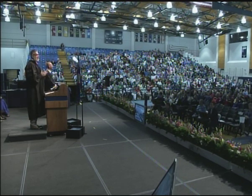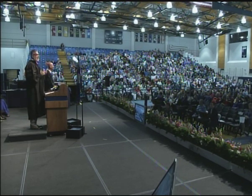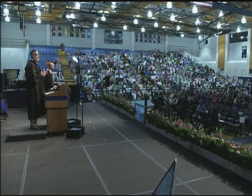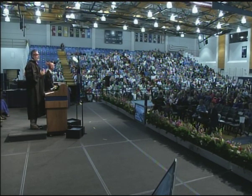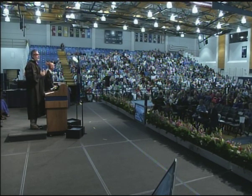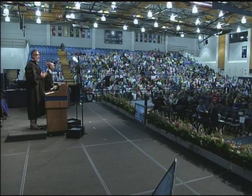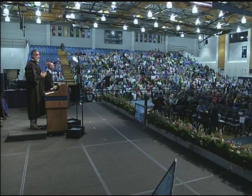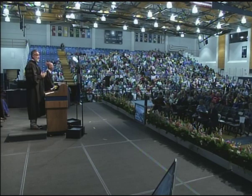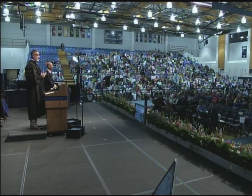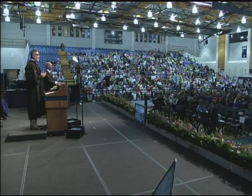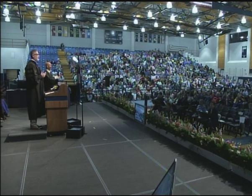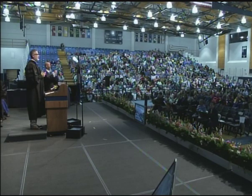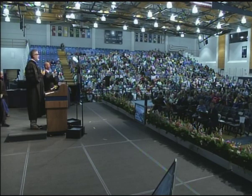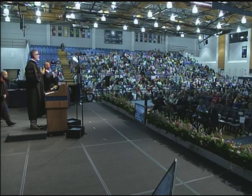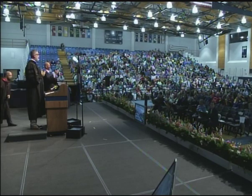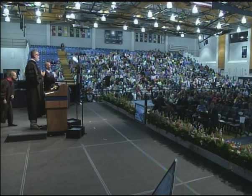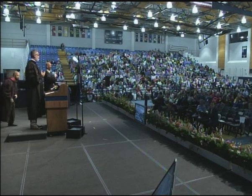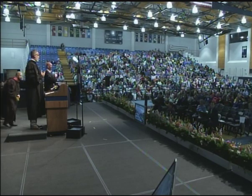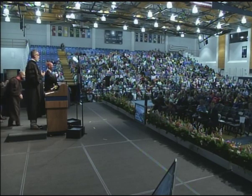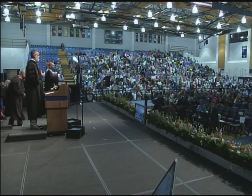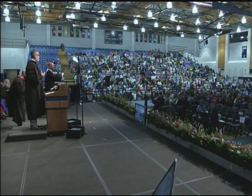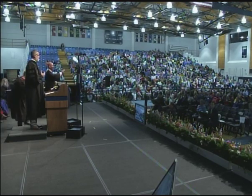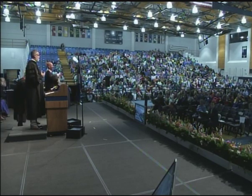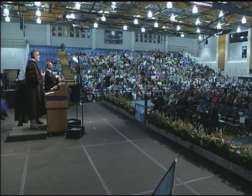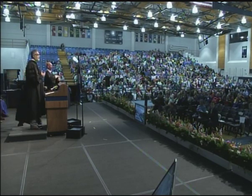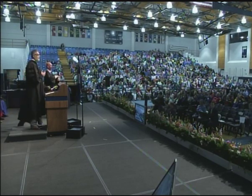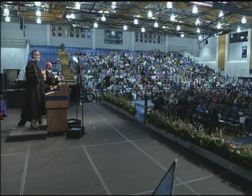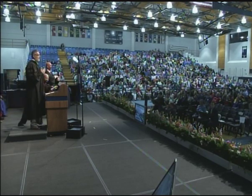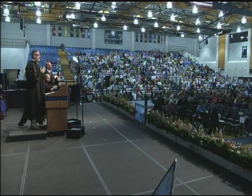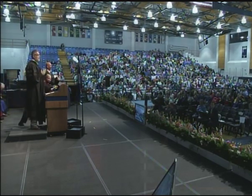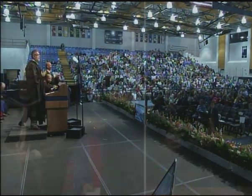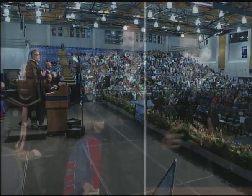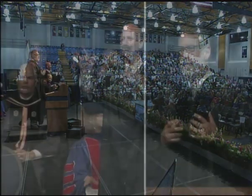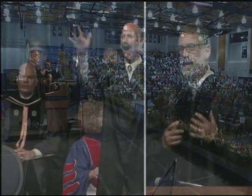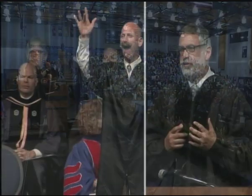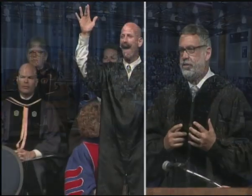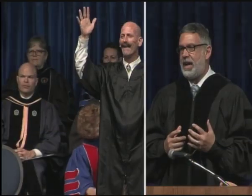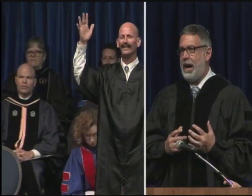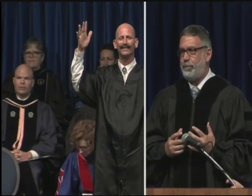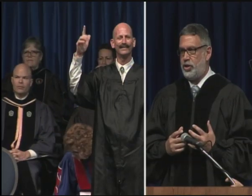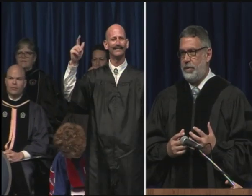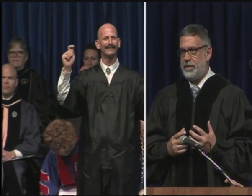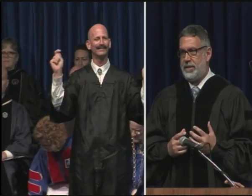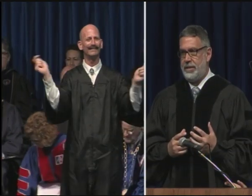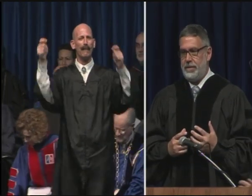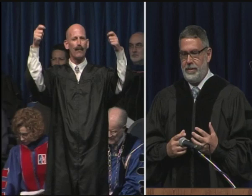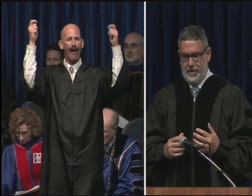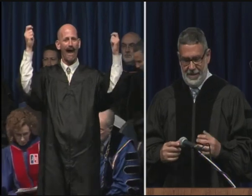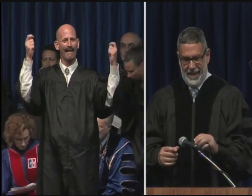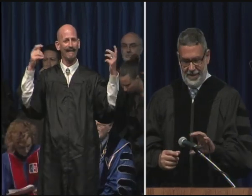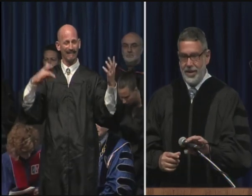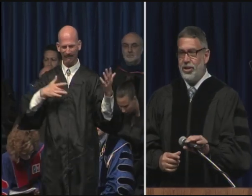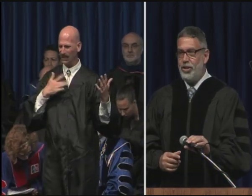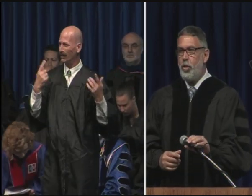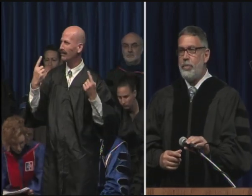to shine, to celebrate, to feel good about your accomplishments. You are